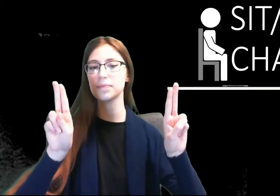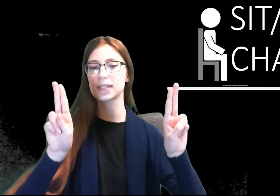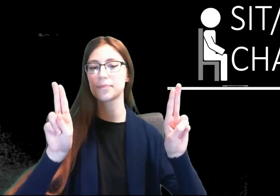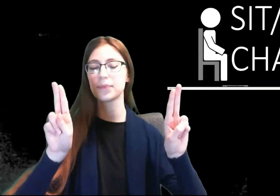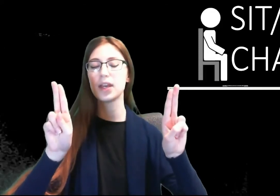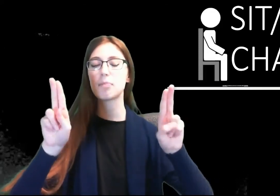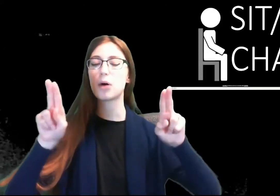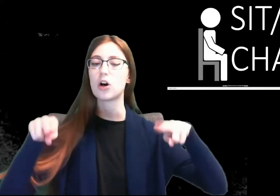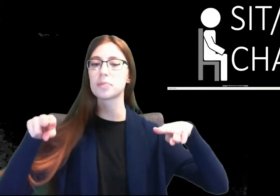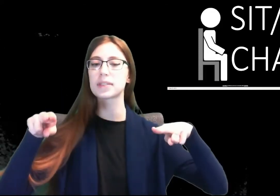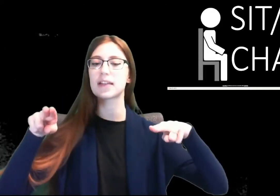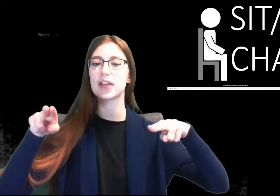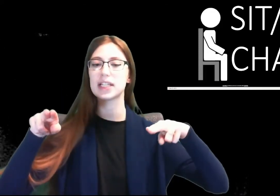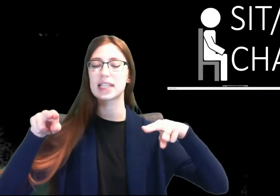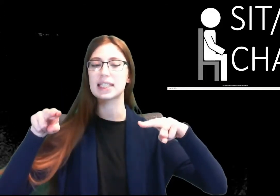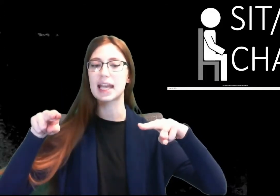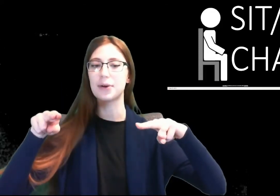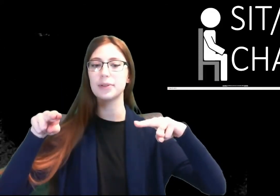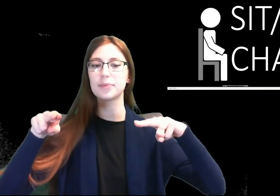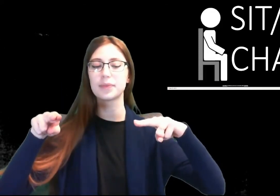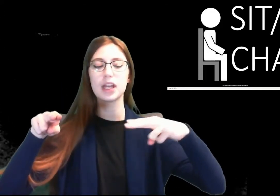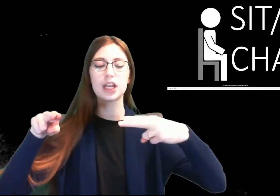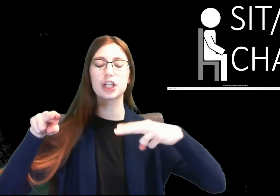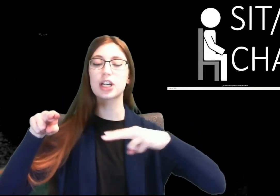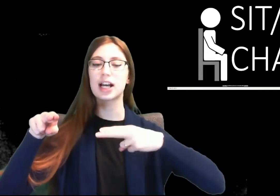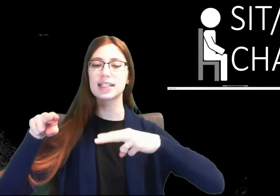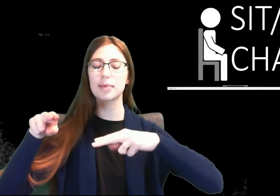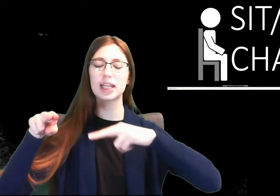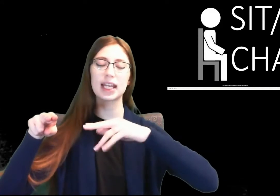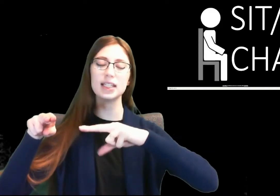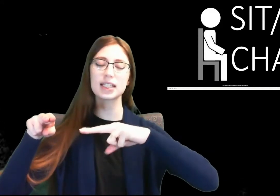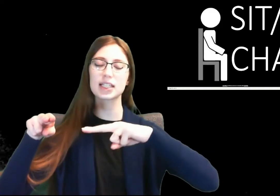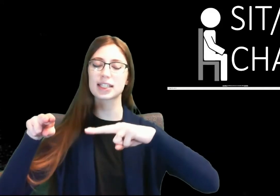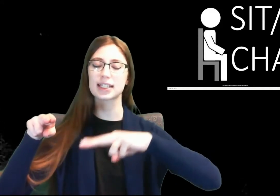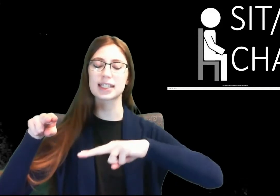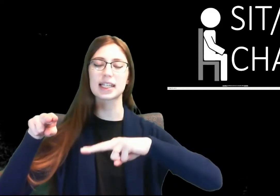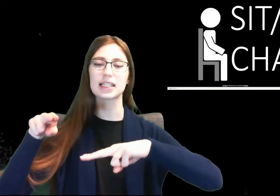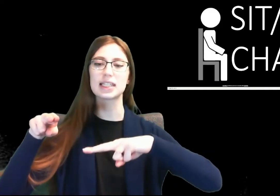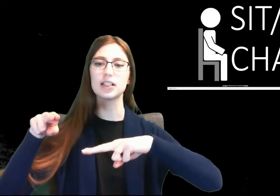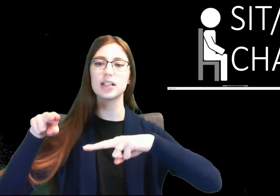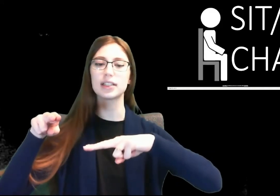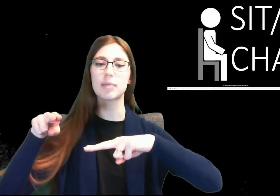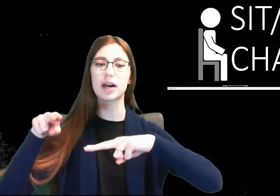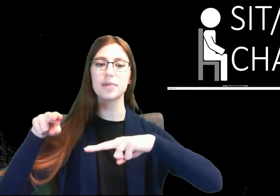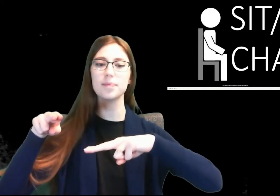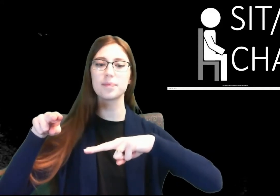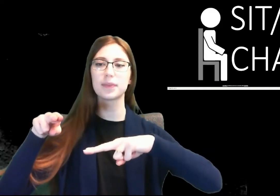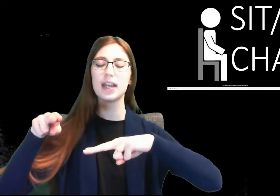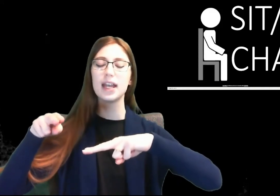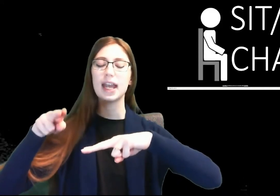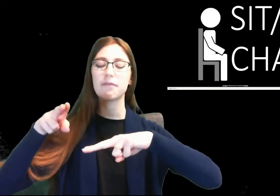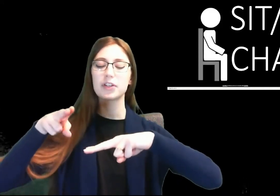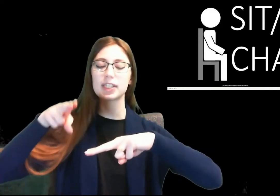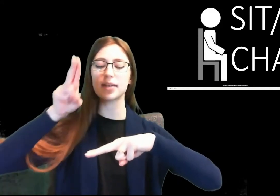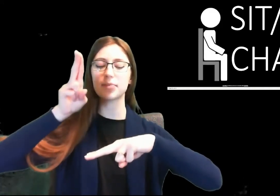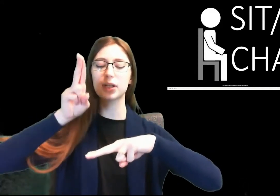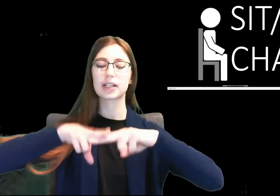shapes, palms facing down. Your non-dominant hand is just going to stay still on the bottom. And for sit, you're going to